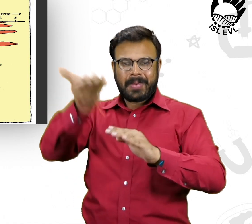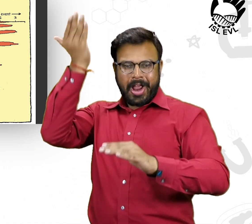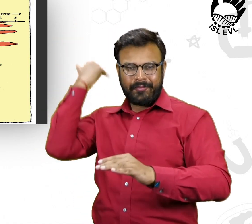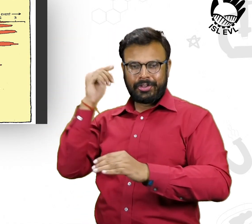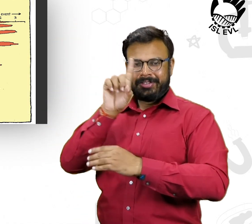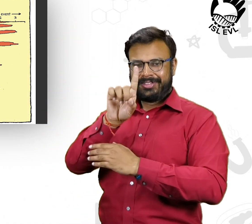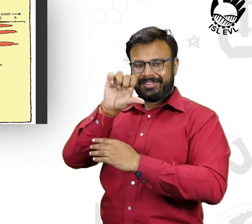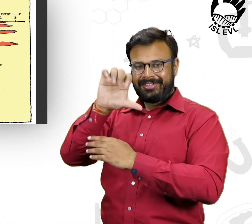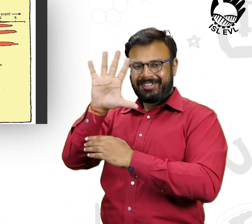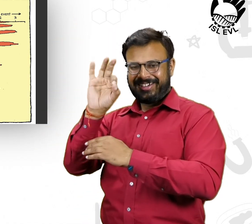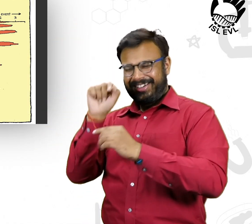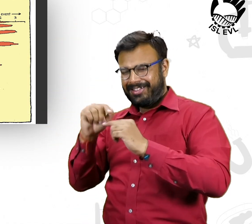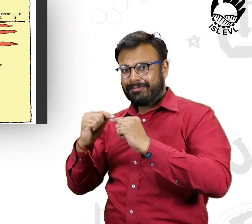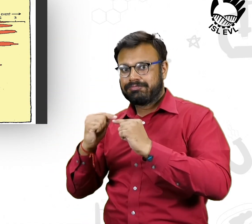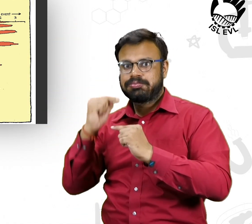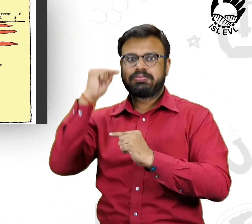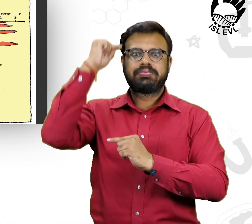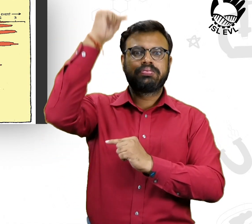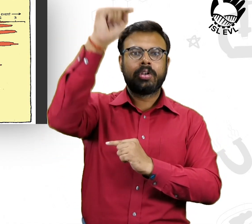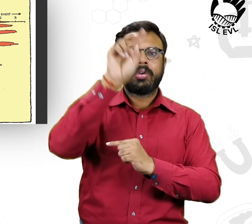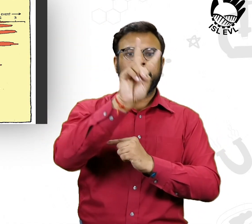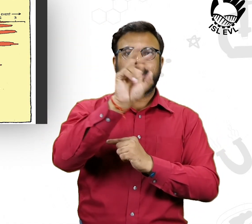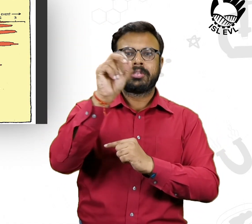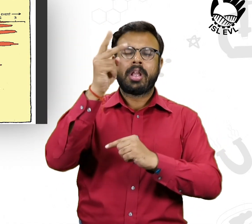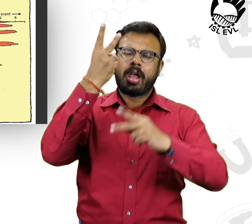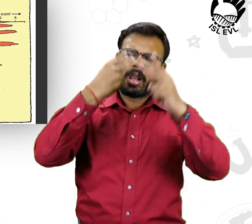instead of one in every decade.